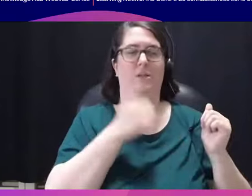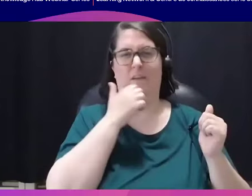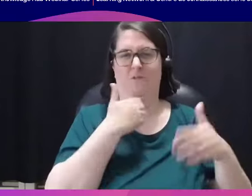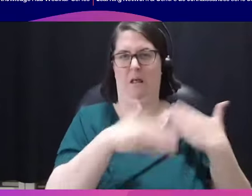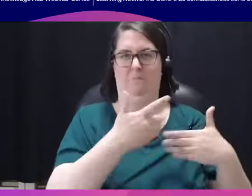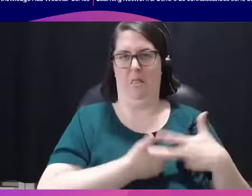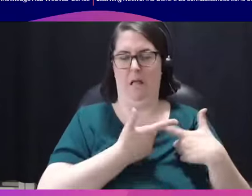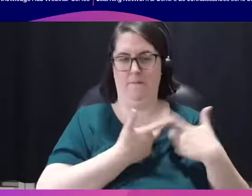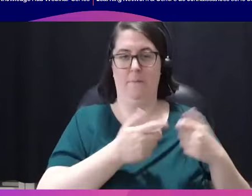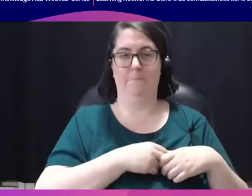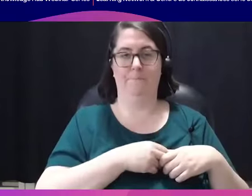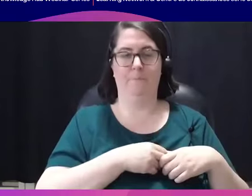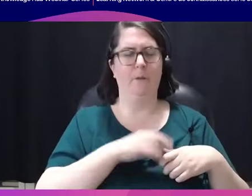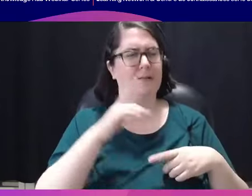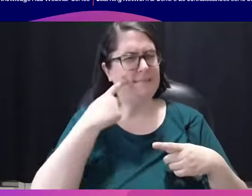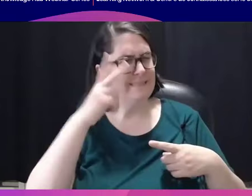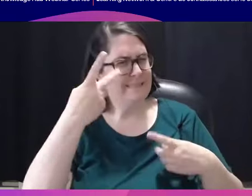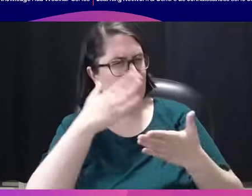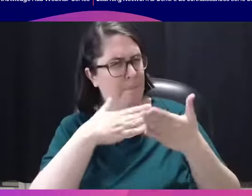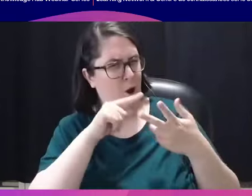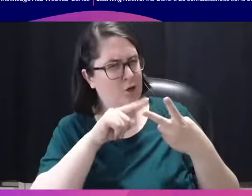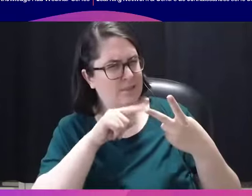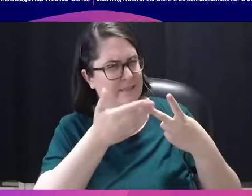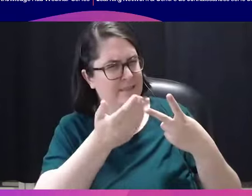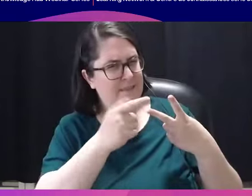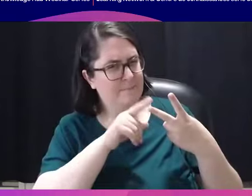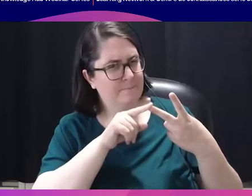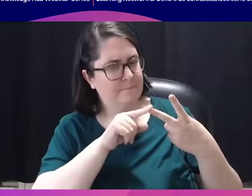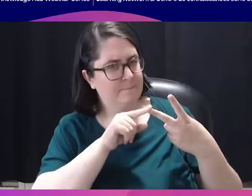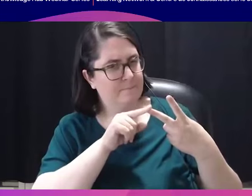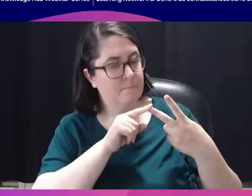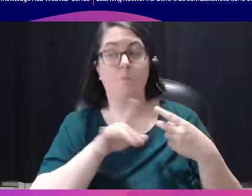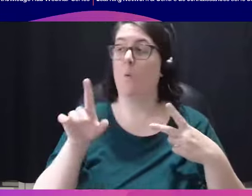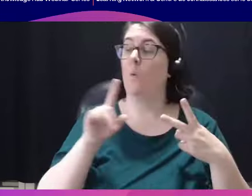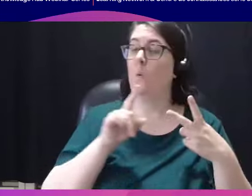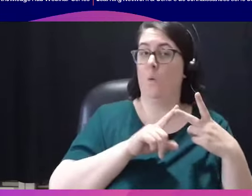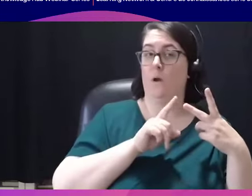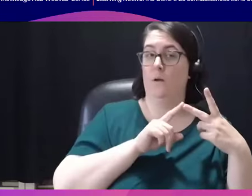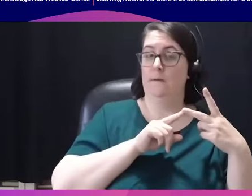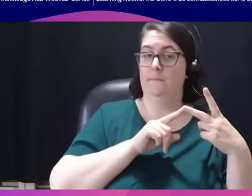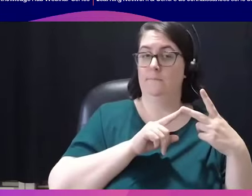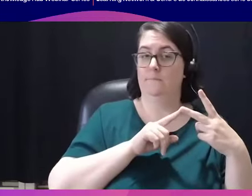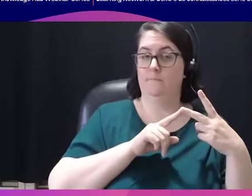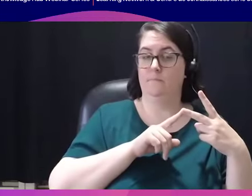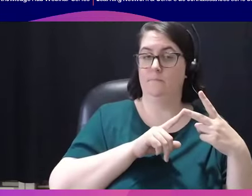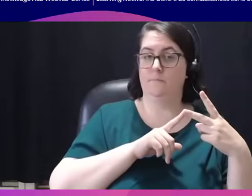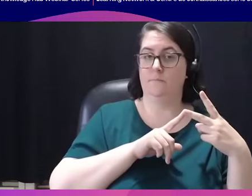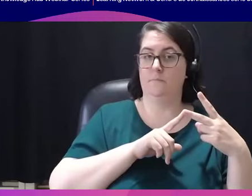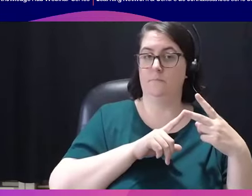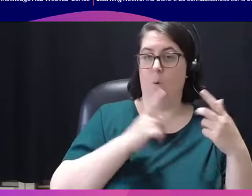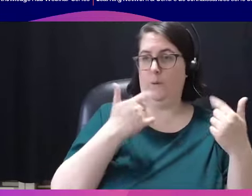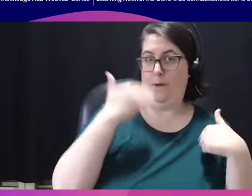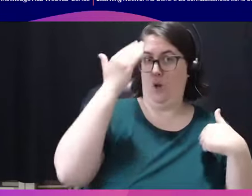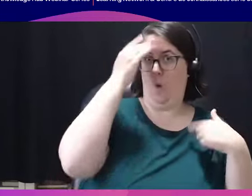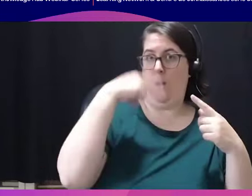lives. And what was the second question that was part of that again, Diane? So the second question was, what do we know about the